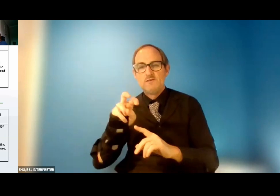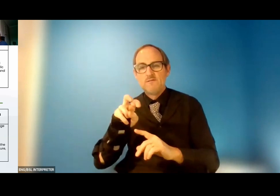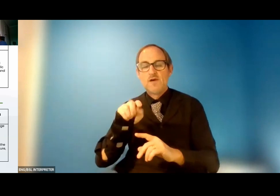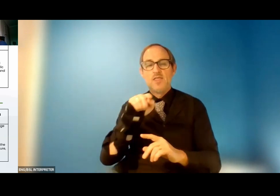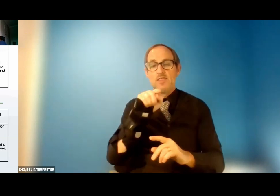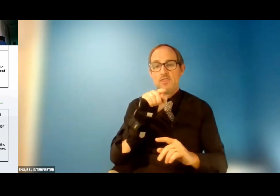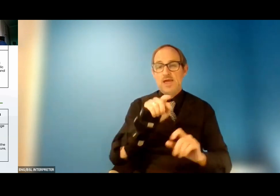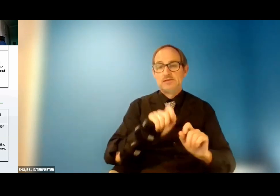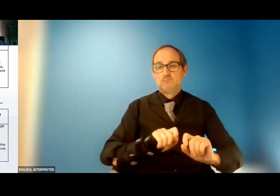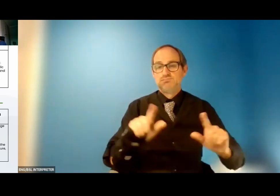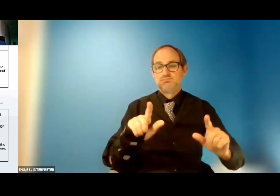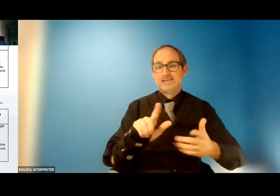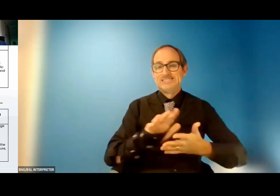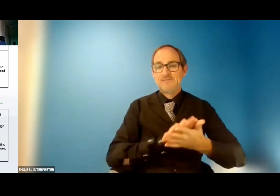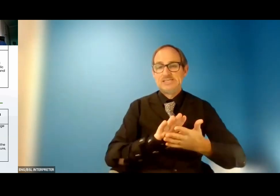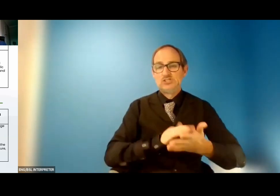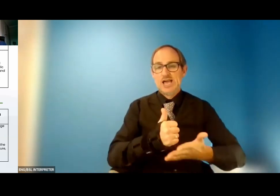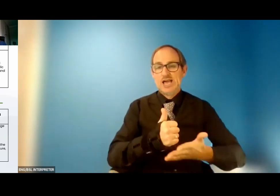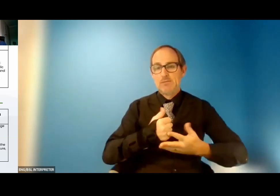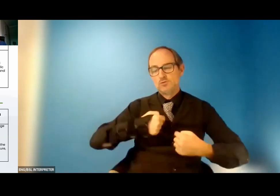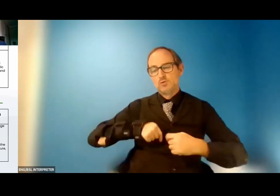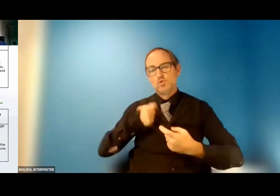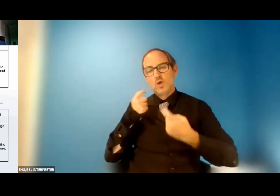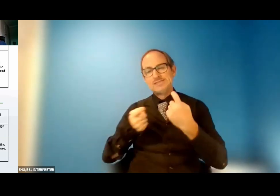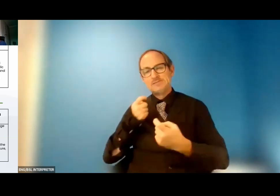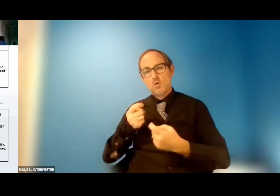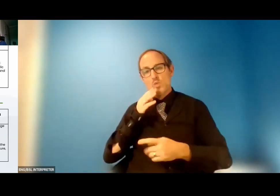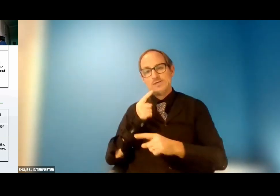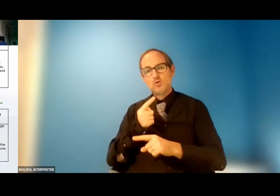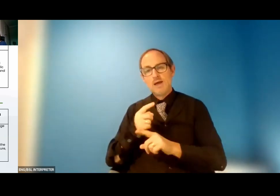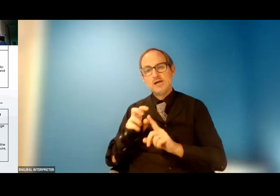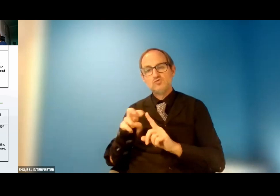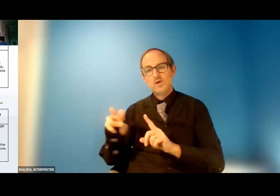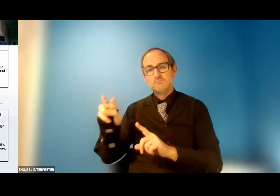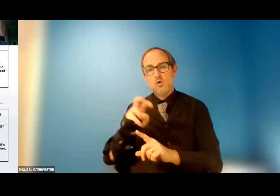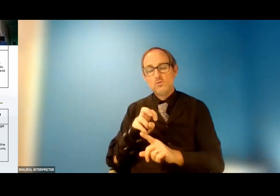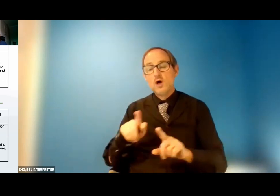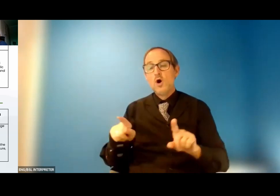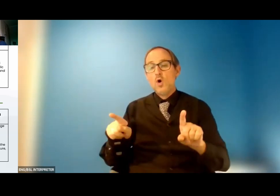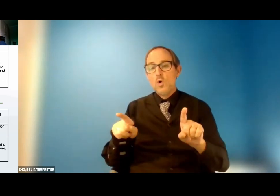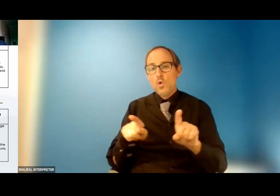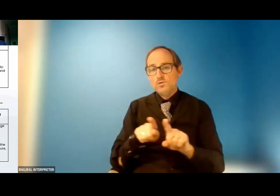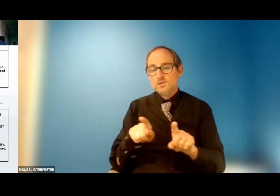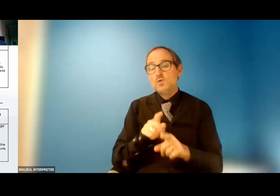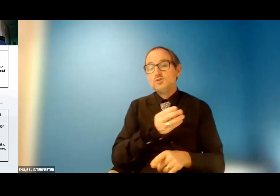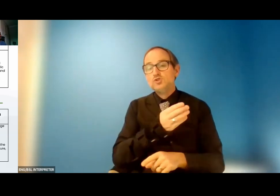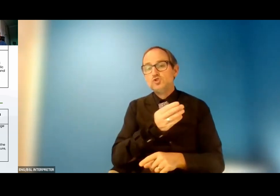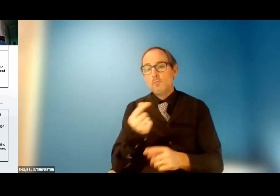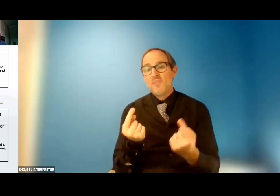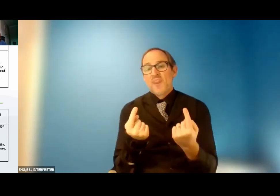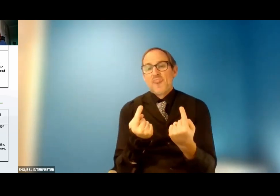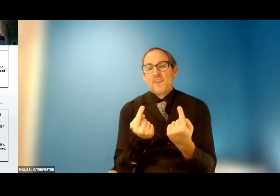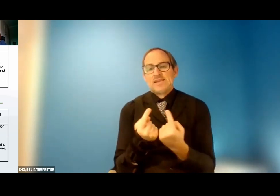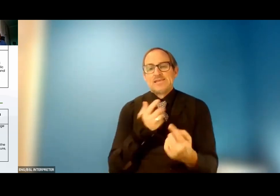think about, which includes reminding us of the things we don't want to overlook, especially in